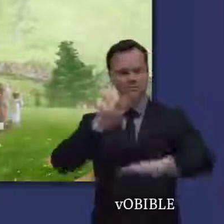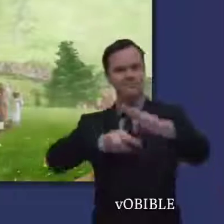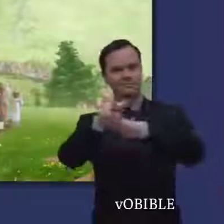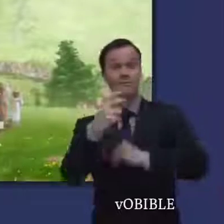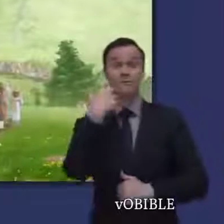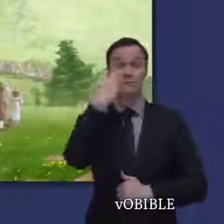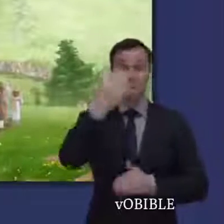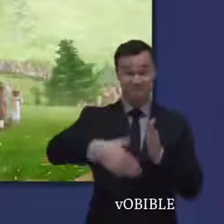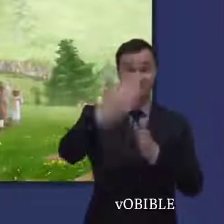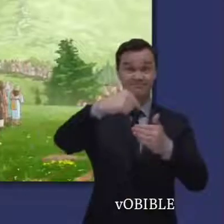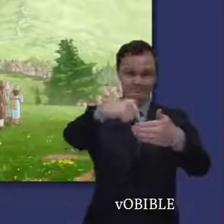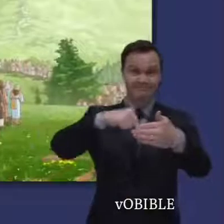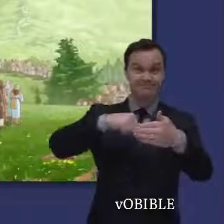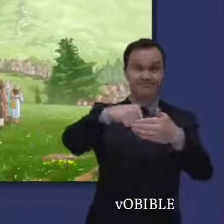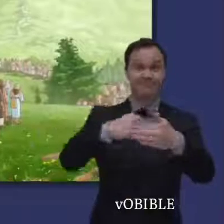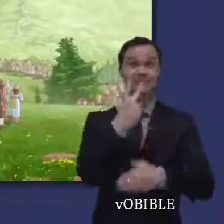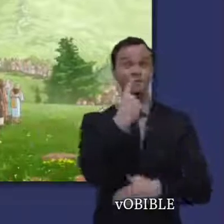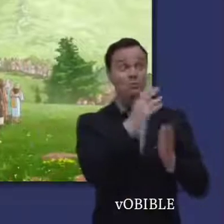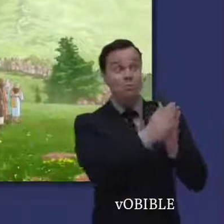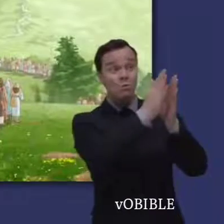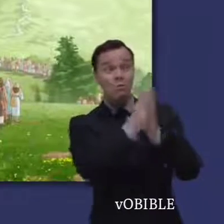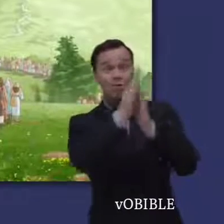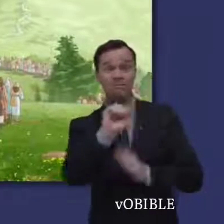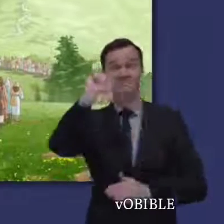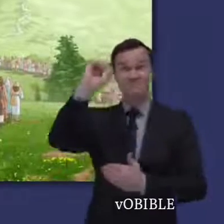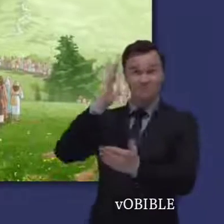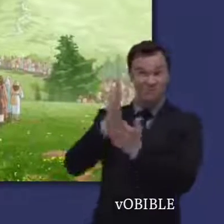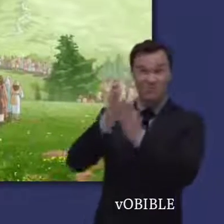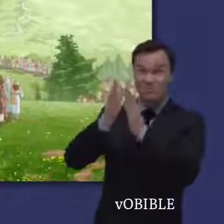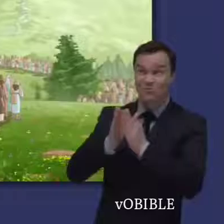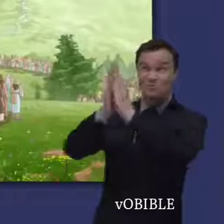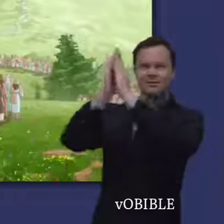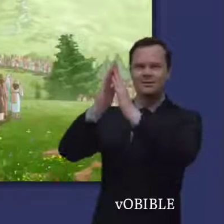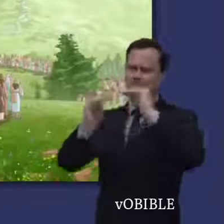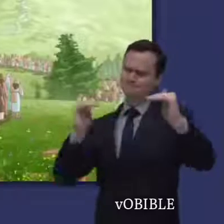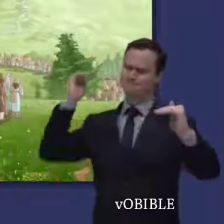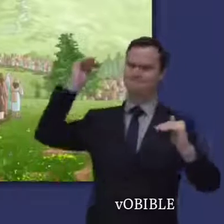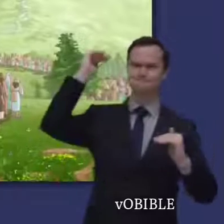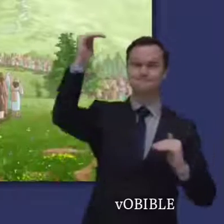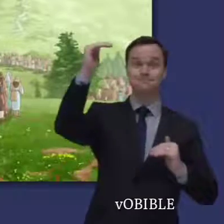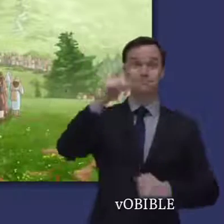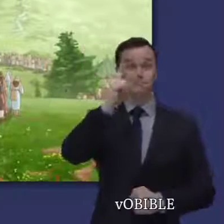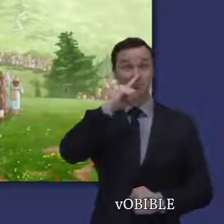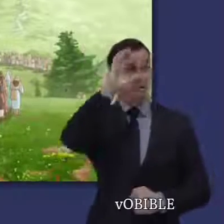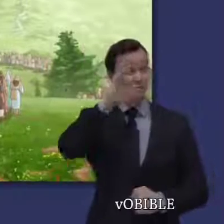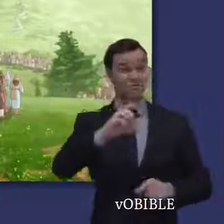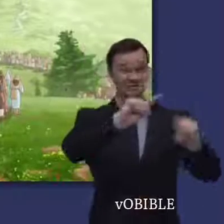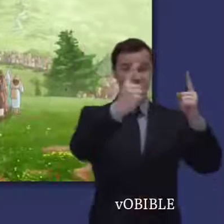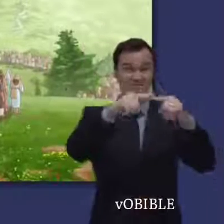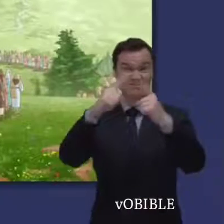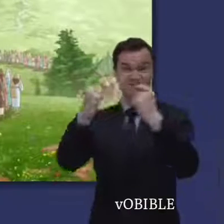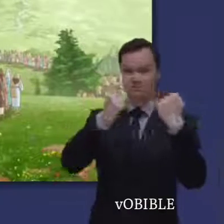However, Micah also foretells that in the final part of the days, true worship will be elevated above all false